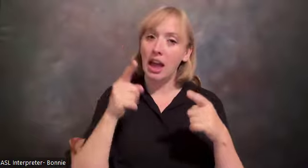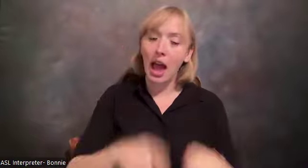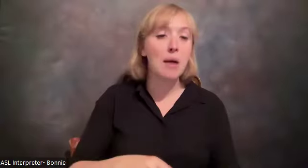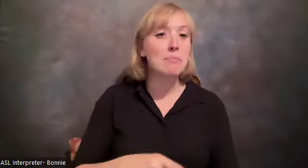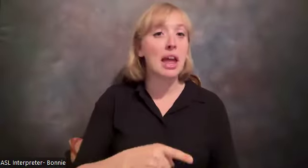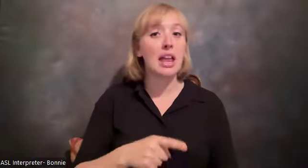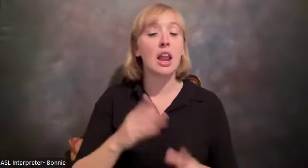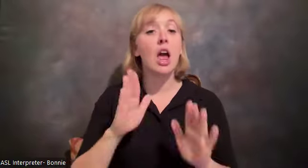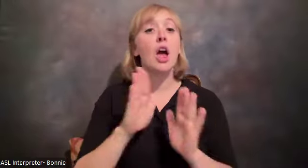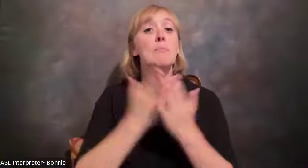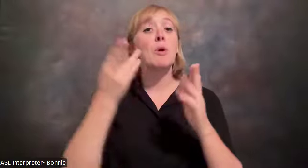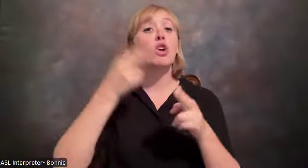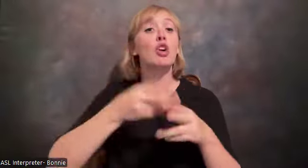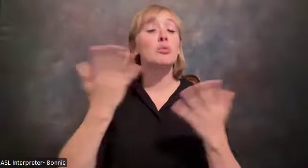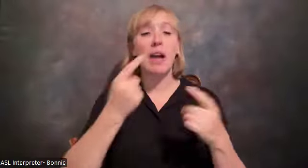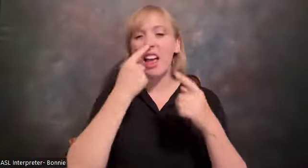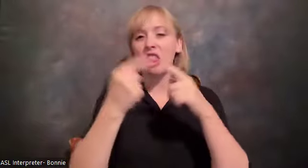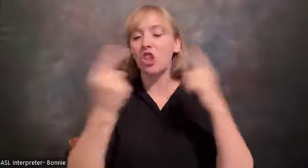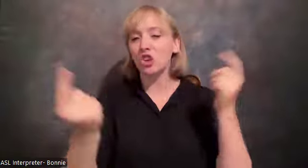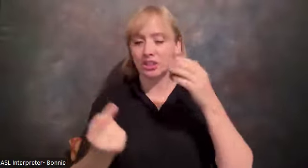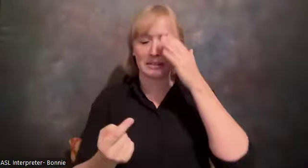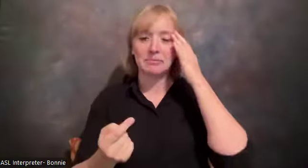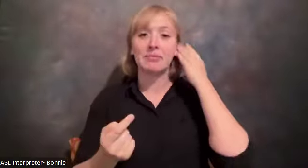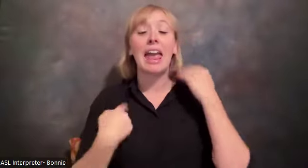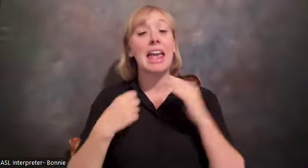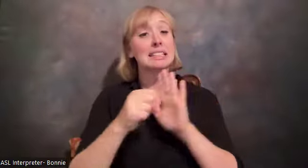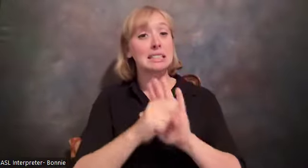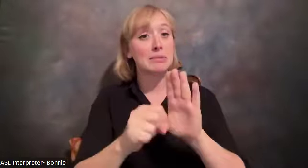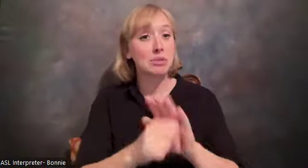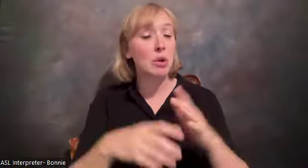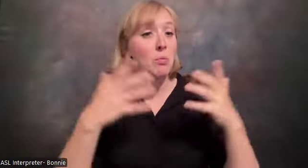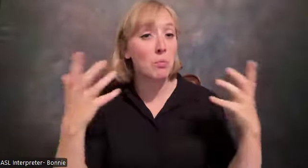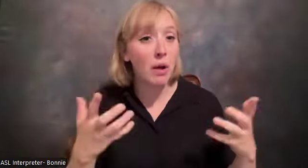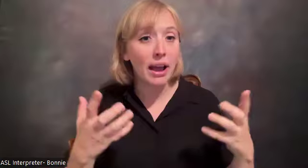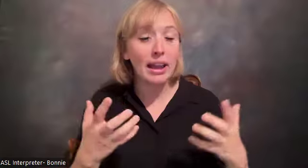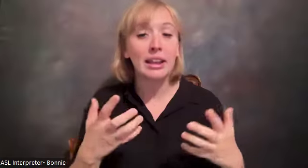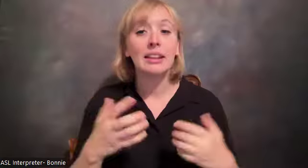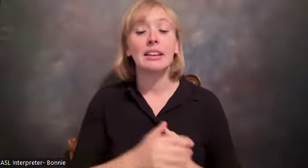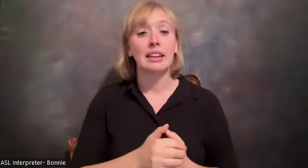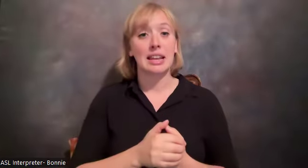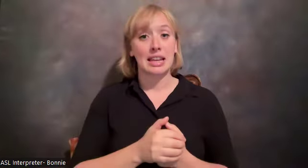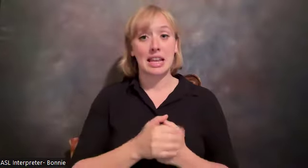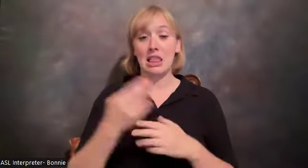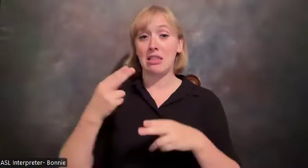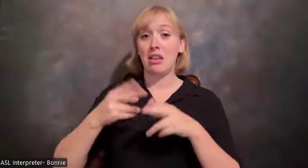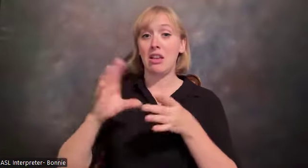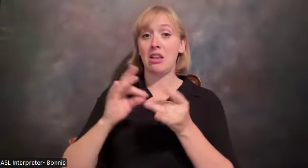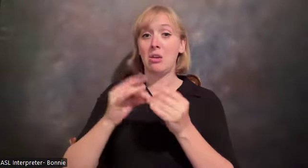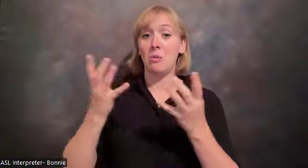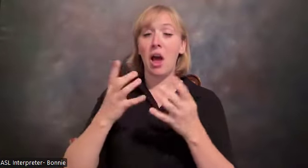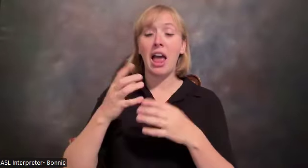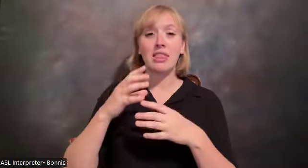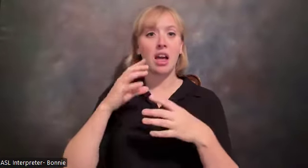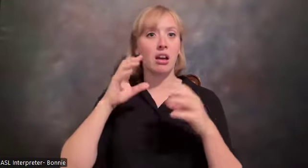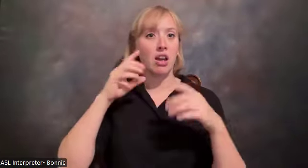Our book calls it an allergic reaction. And the book says the symptom of this allergic reaction that I get when I drink alcohol is what they refer to as the